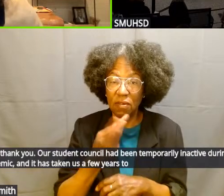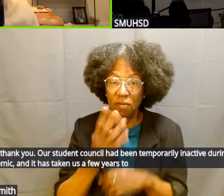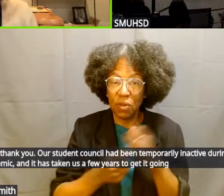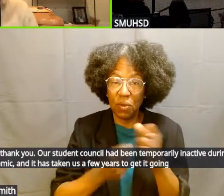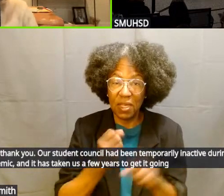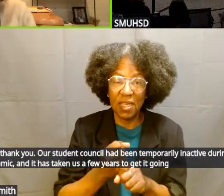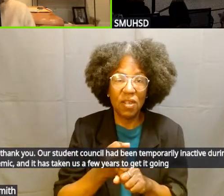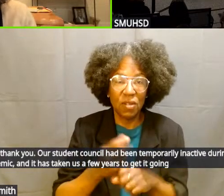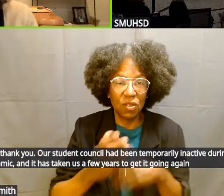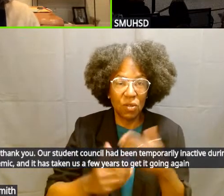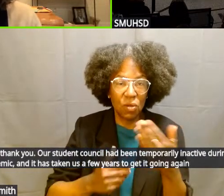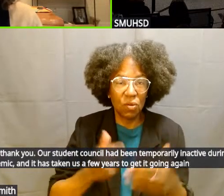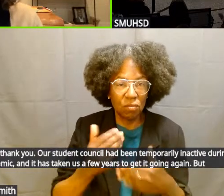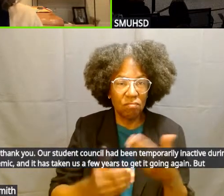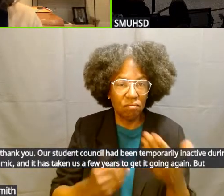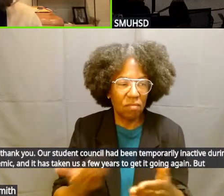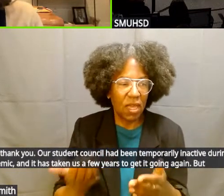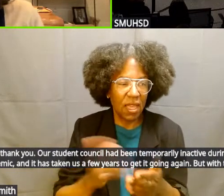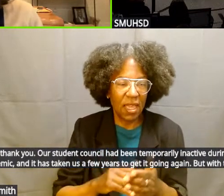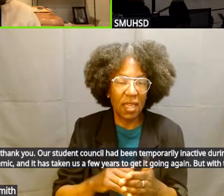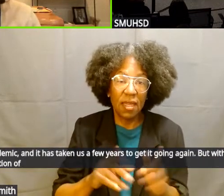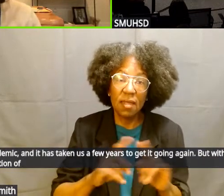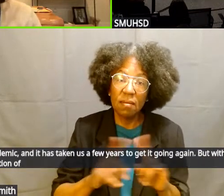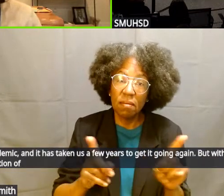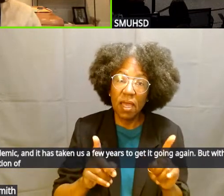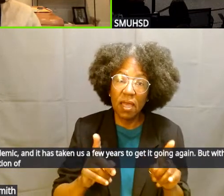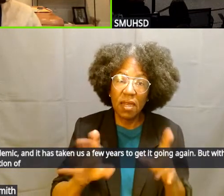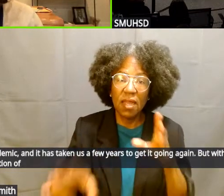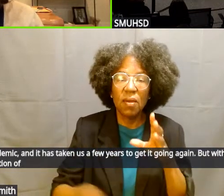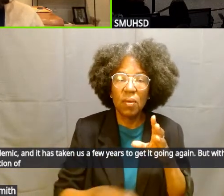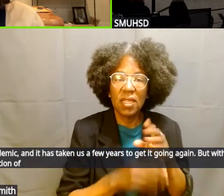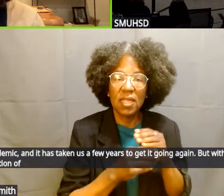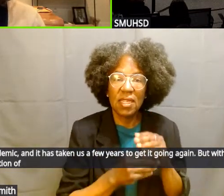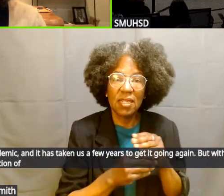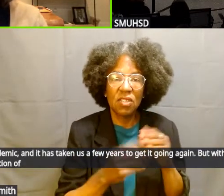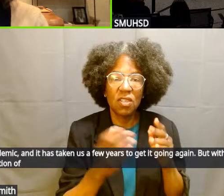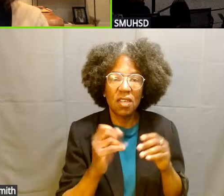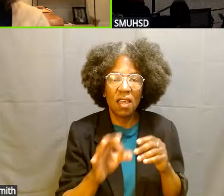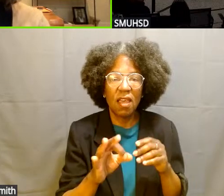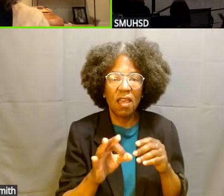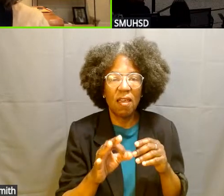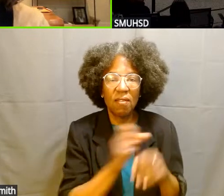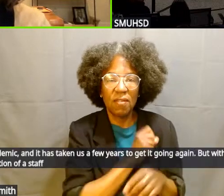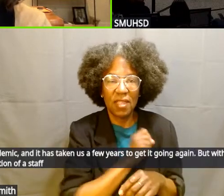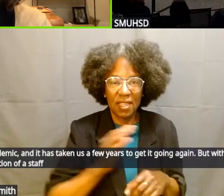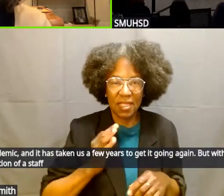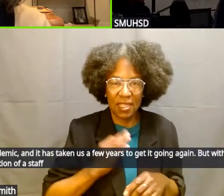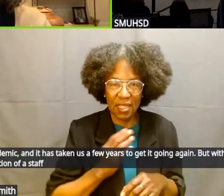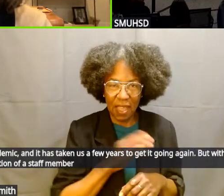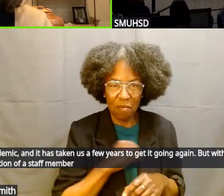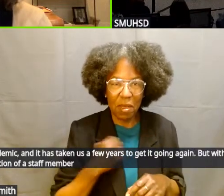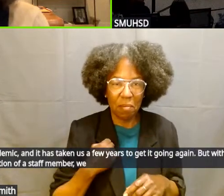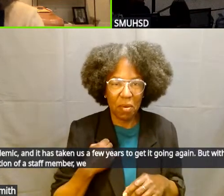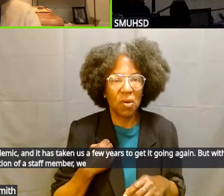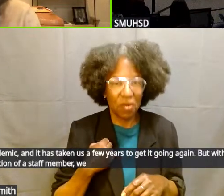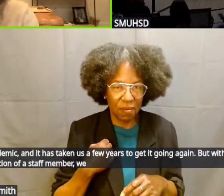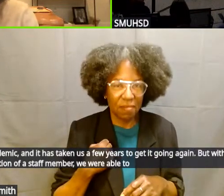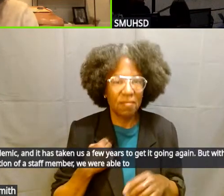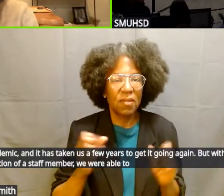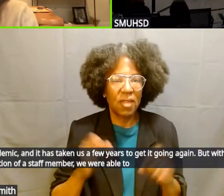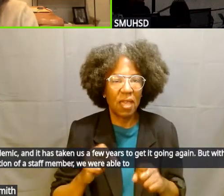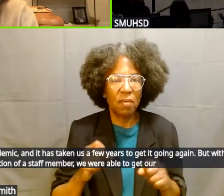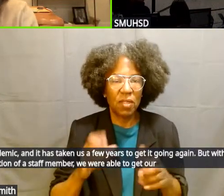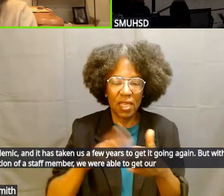But with the addition of a staff member, we were able to get our student